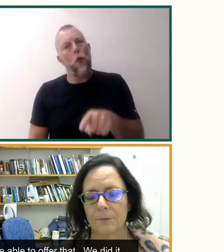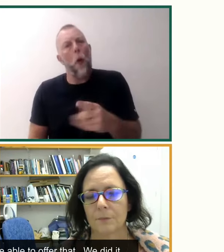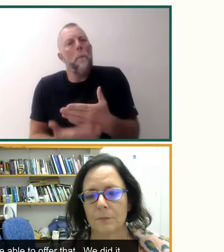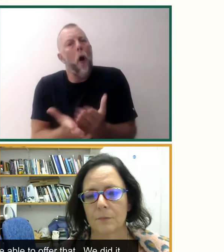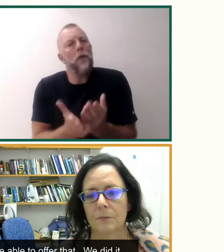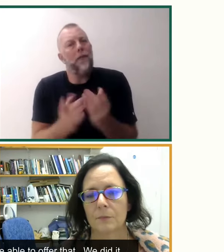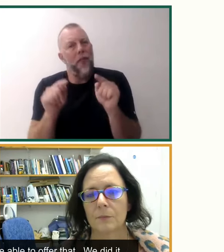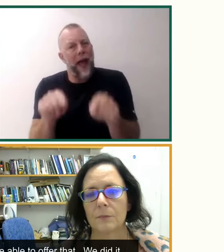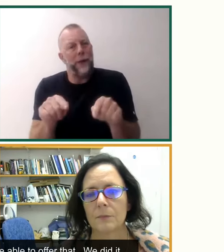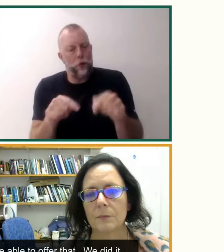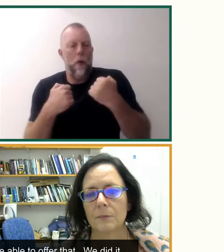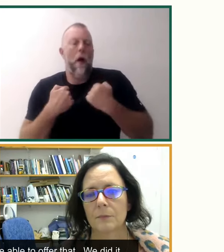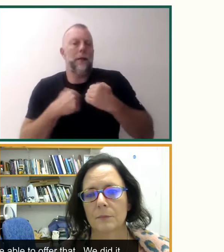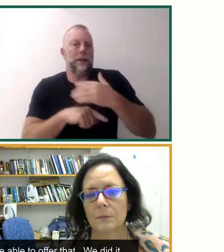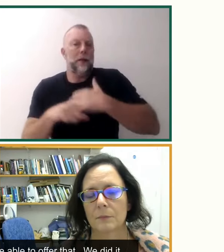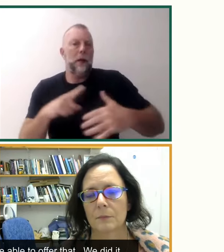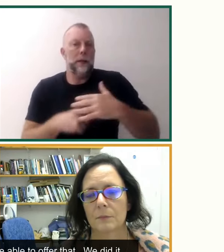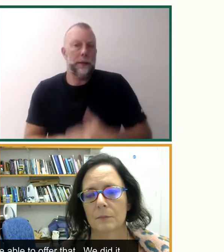society.